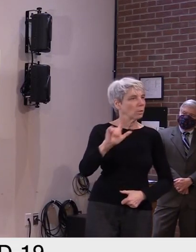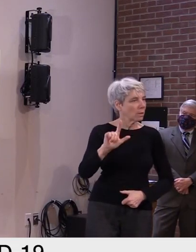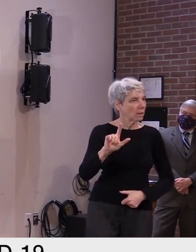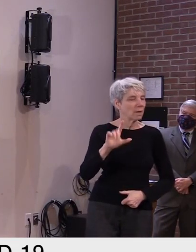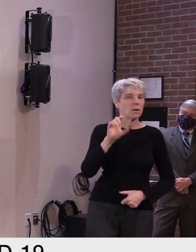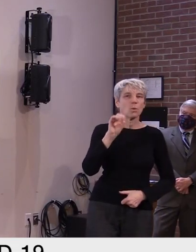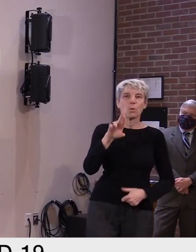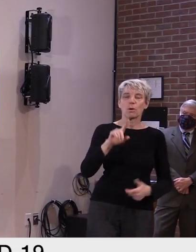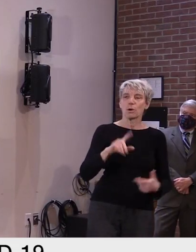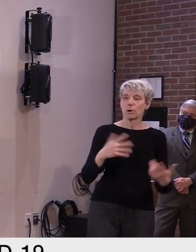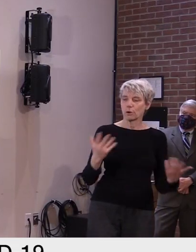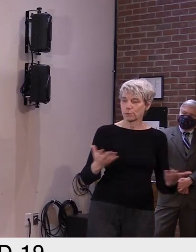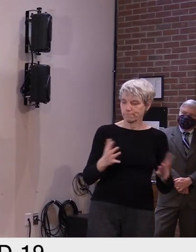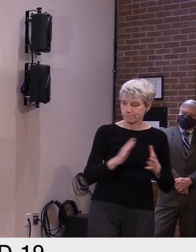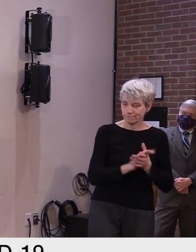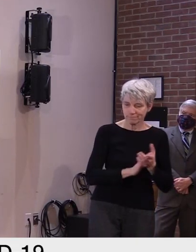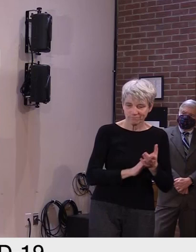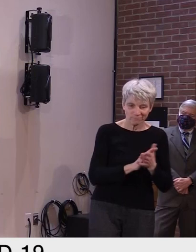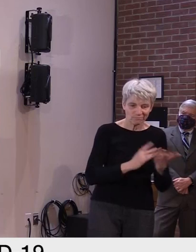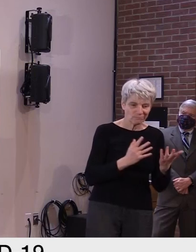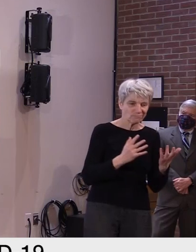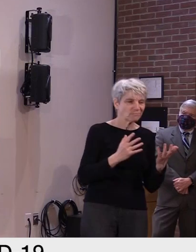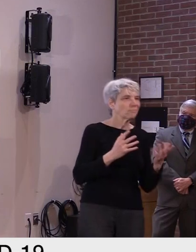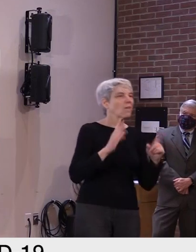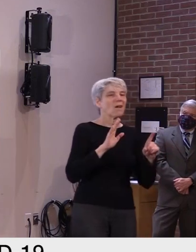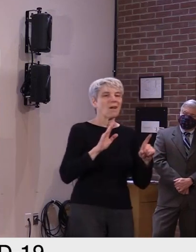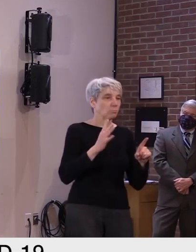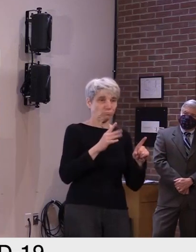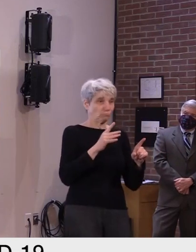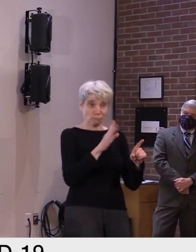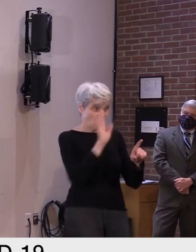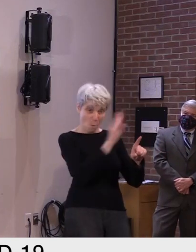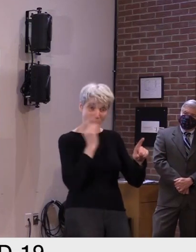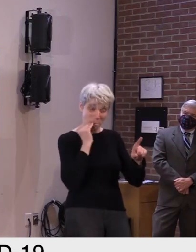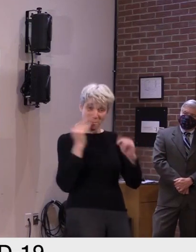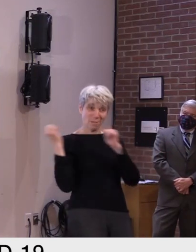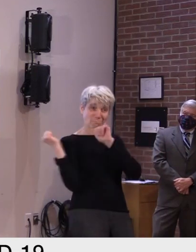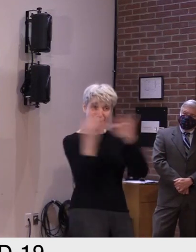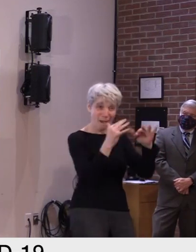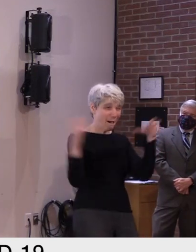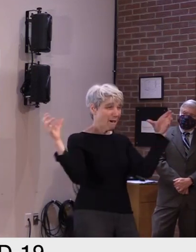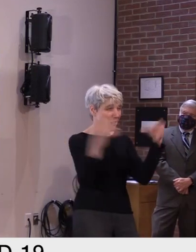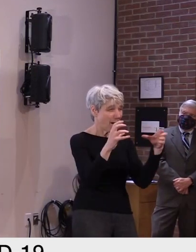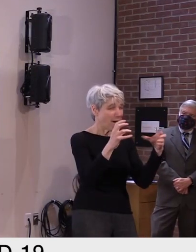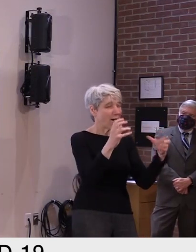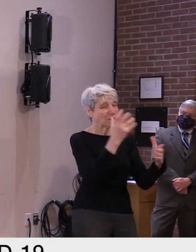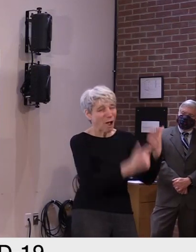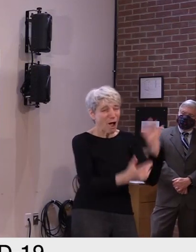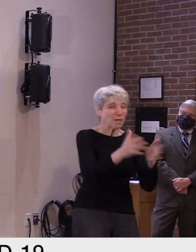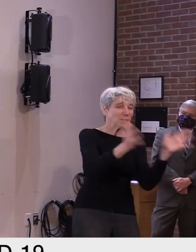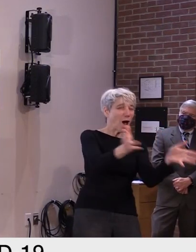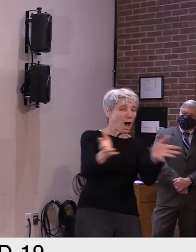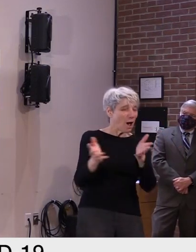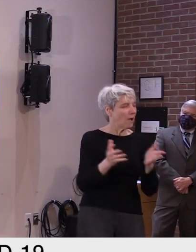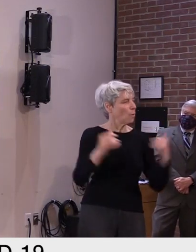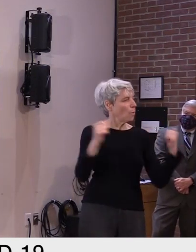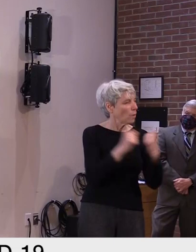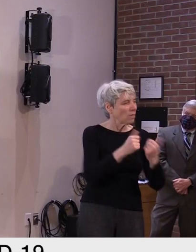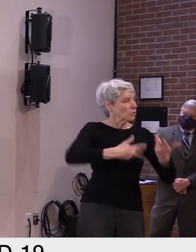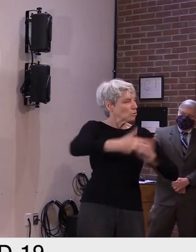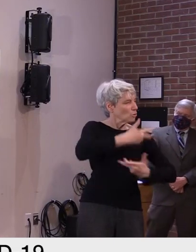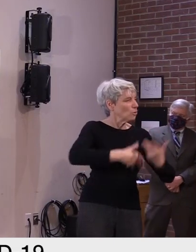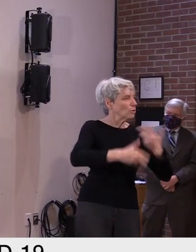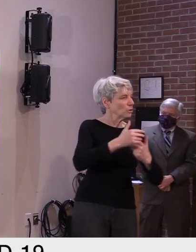another at social events, both before and after the game. So these are the things that we